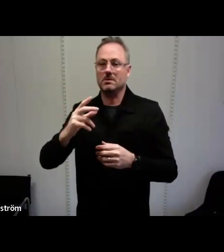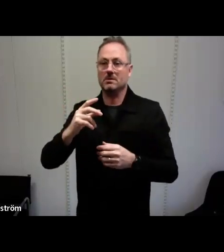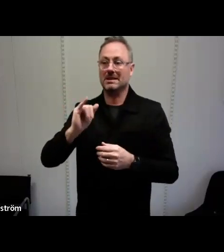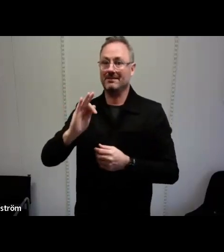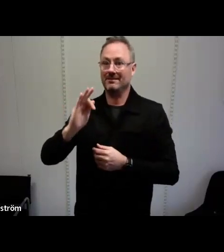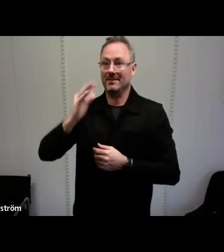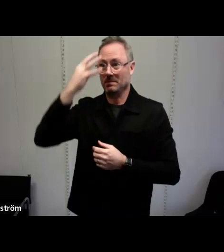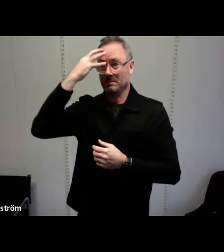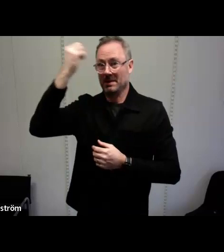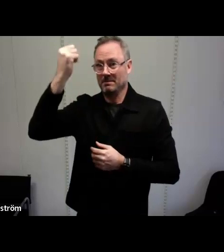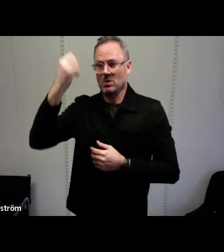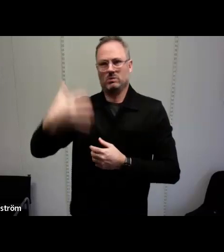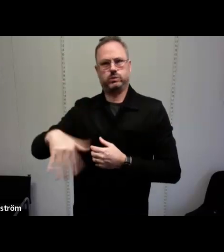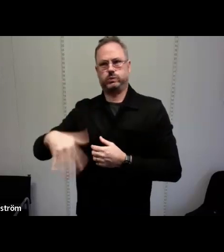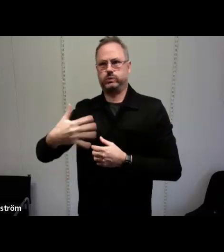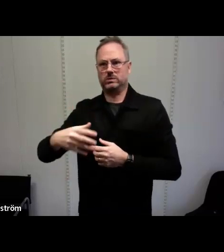it,